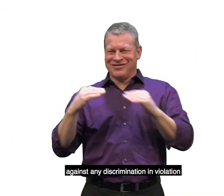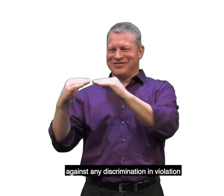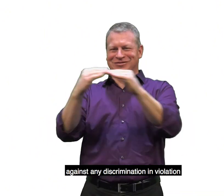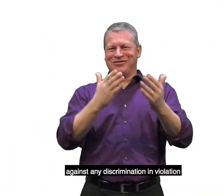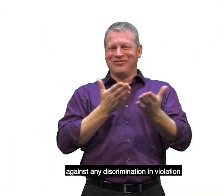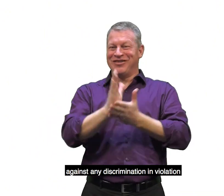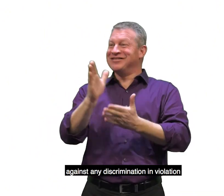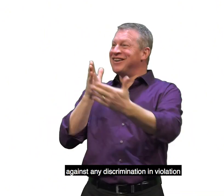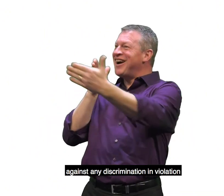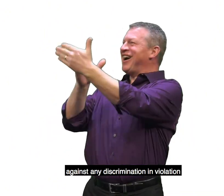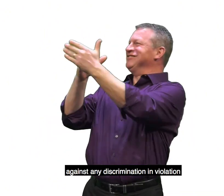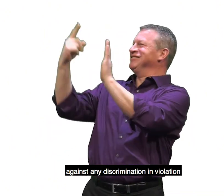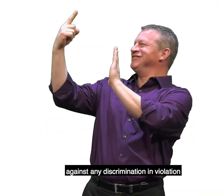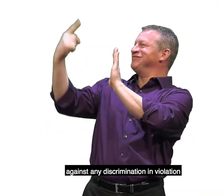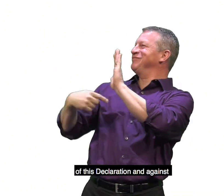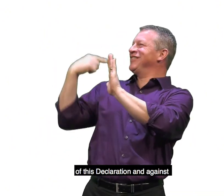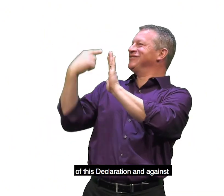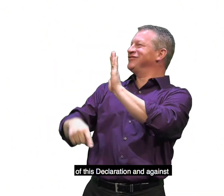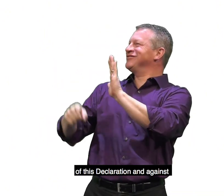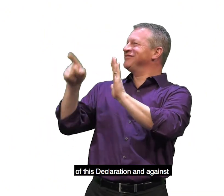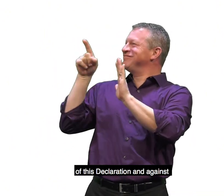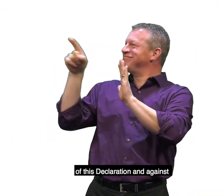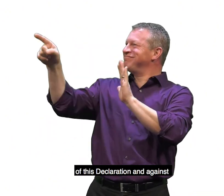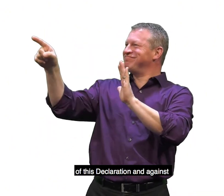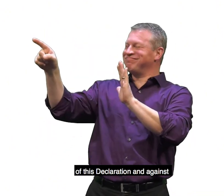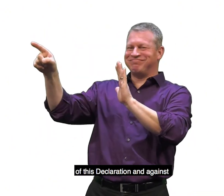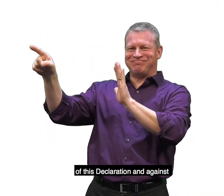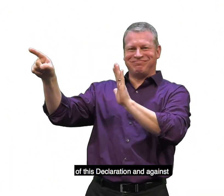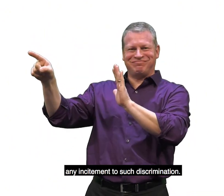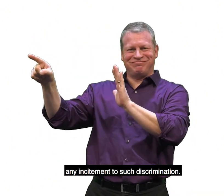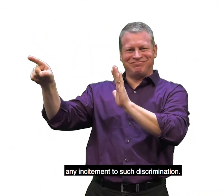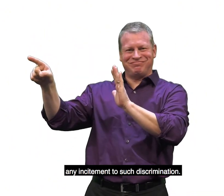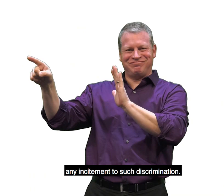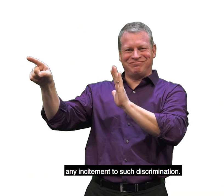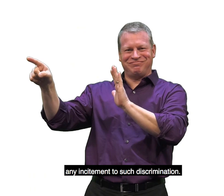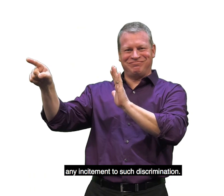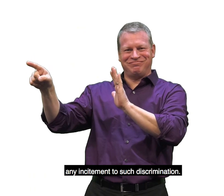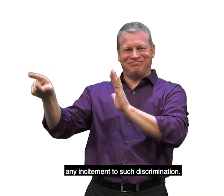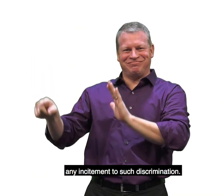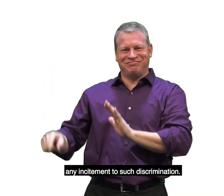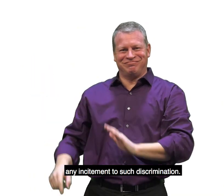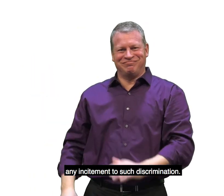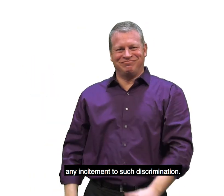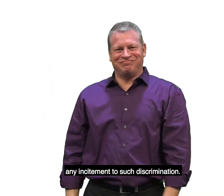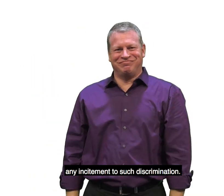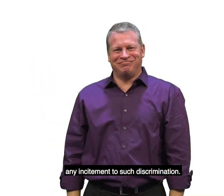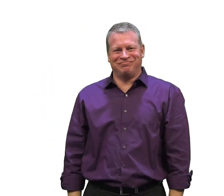any discrimination in violation of this declaration and against any incitement to such discrimination.